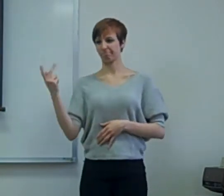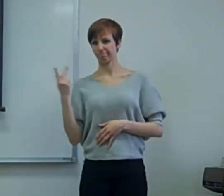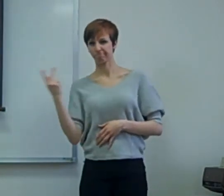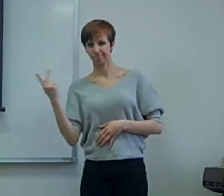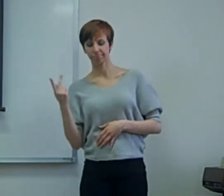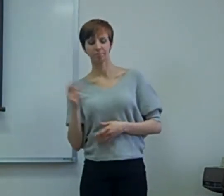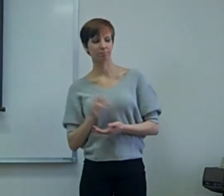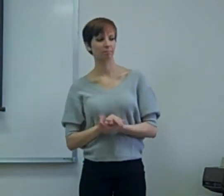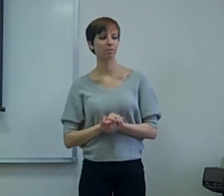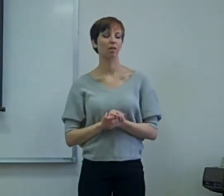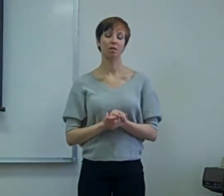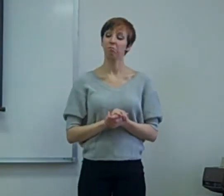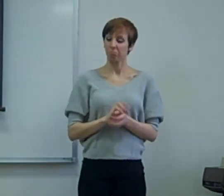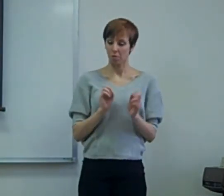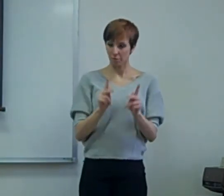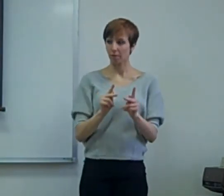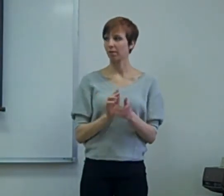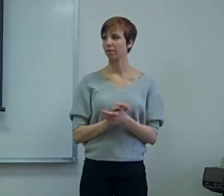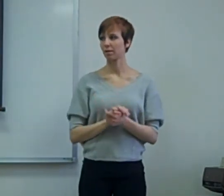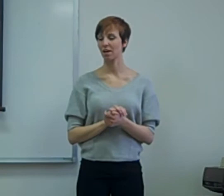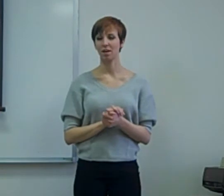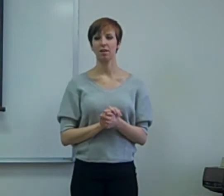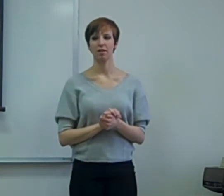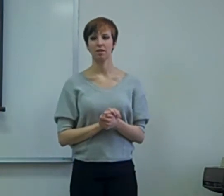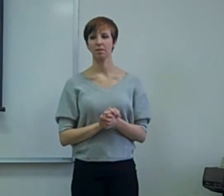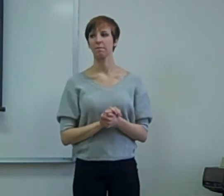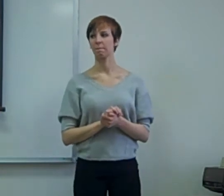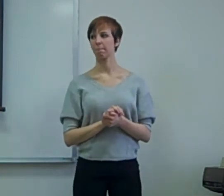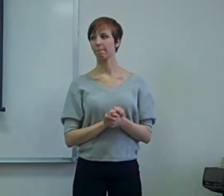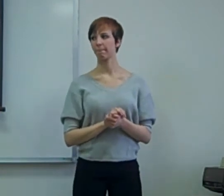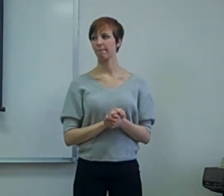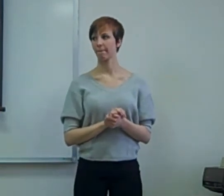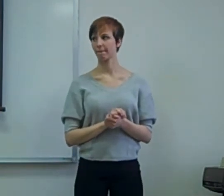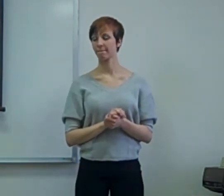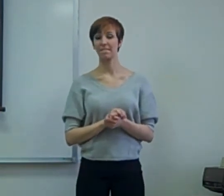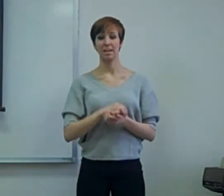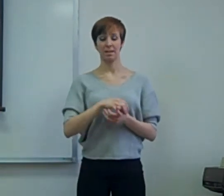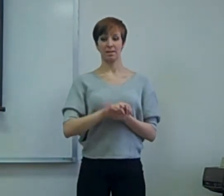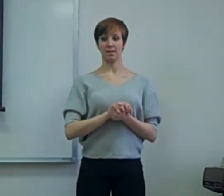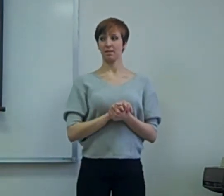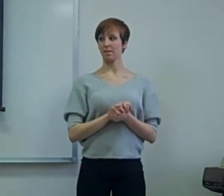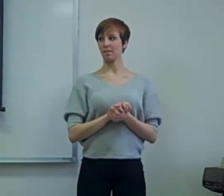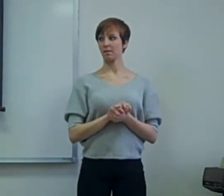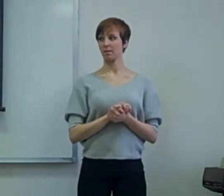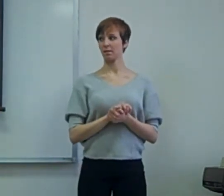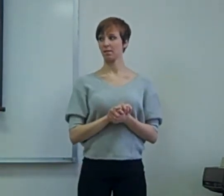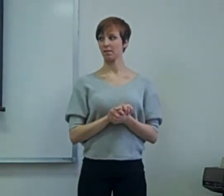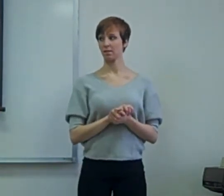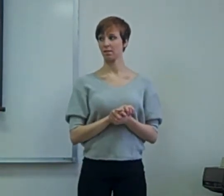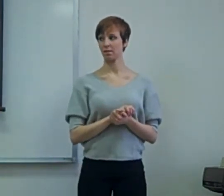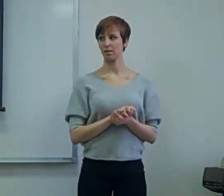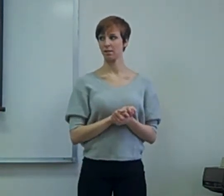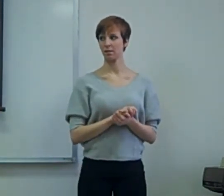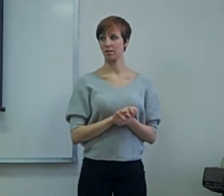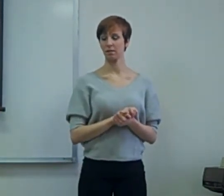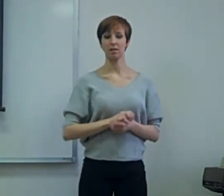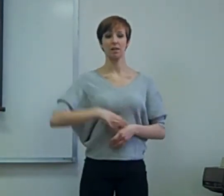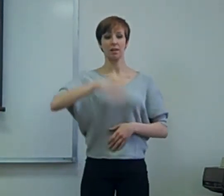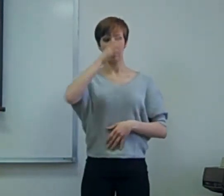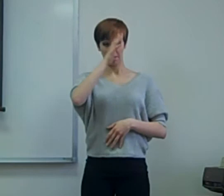she said, okay. Well, just at that time, the guy that was ringing him up realized that he had a $20 overdue fine. Now